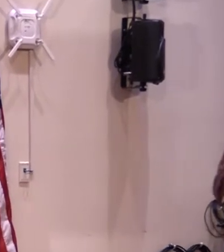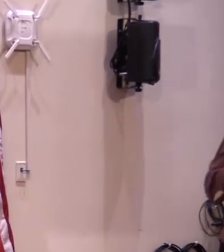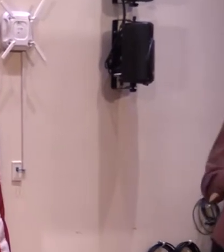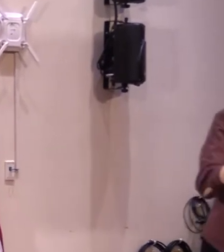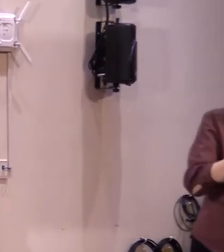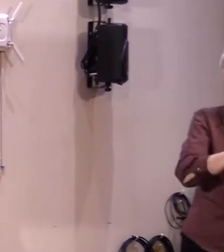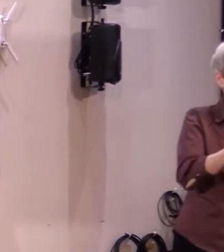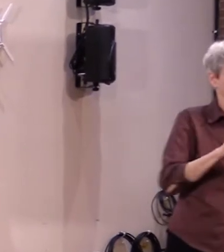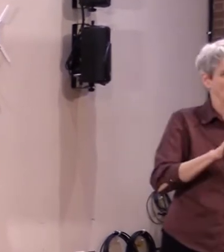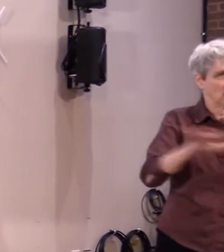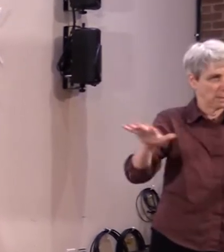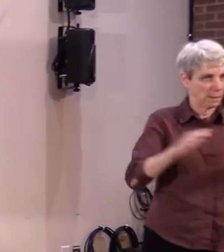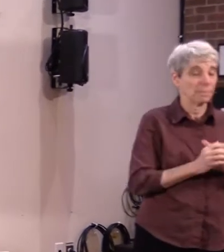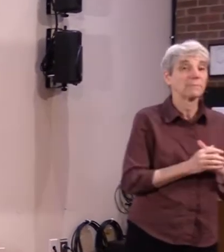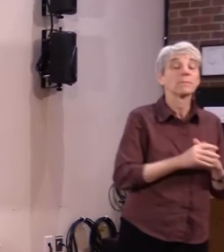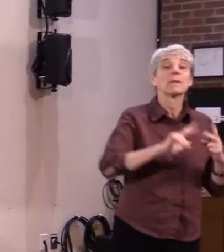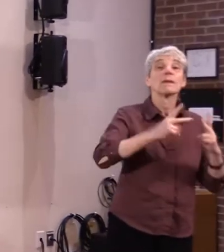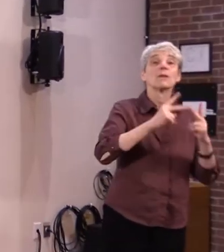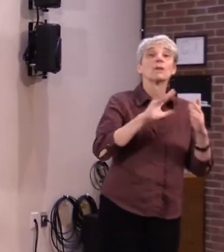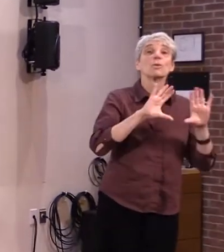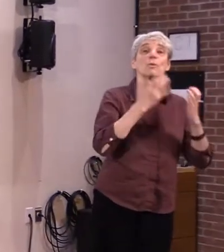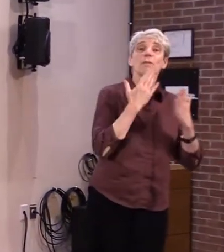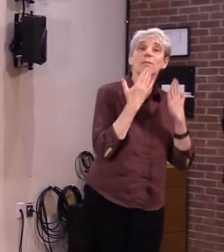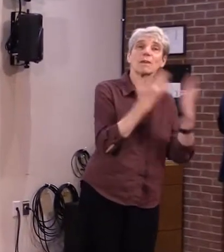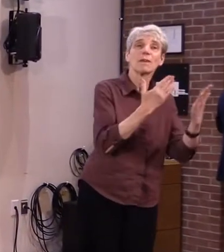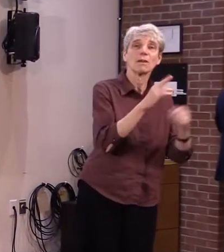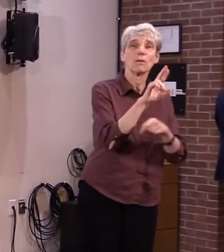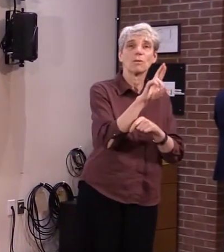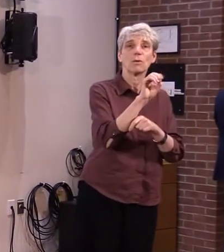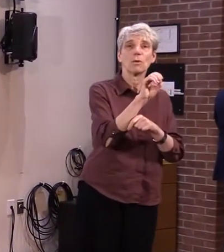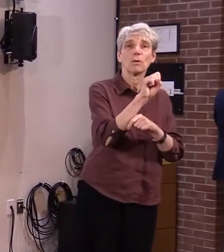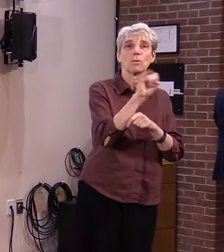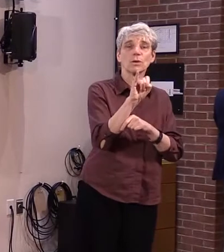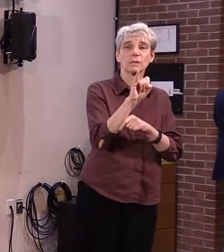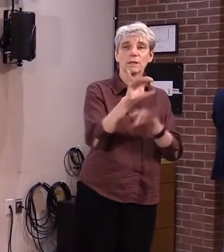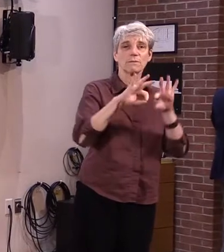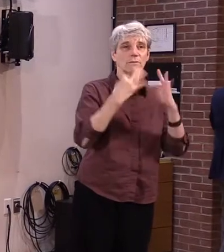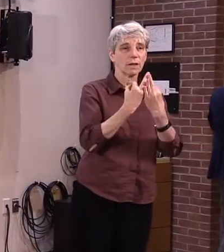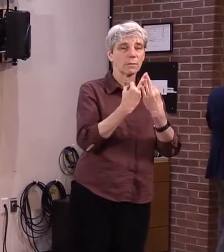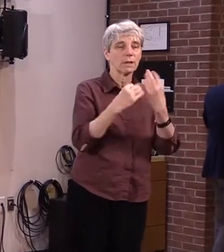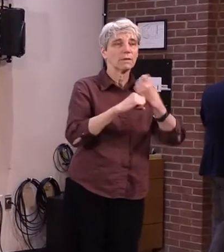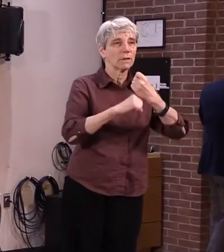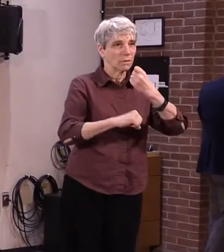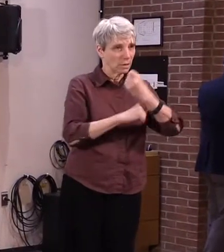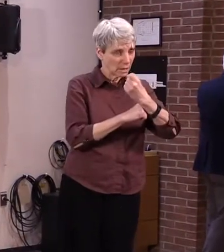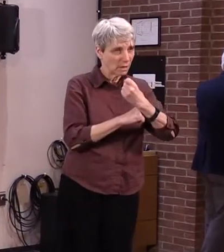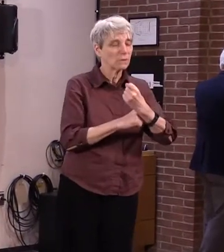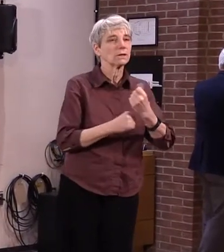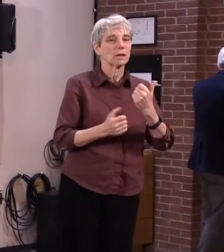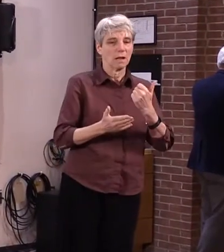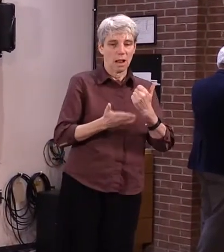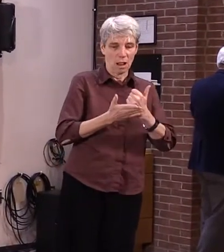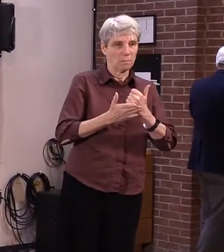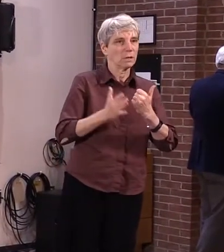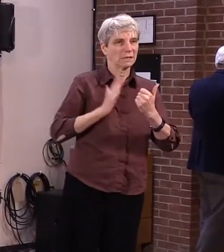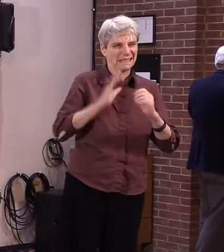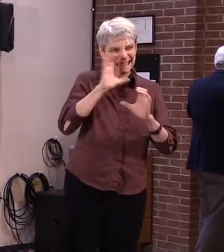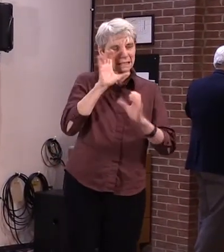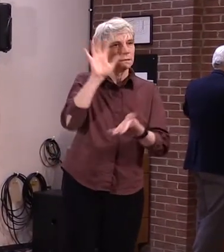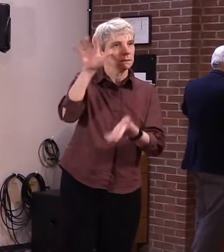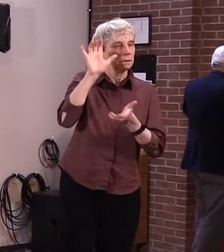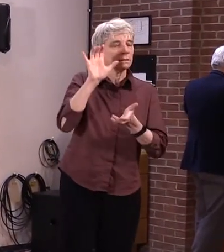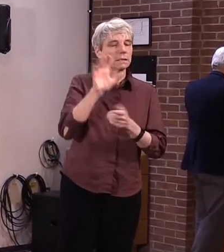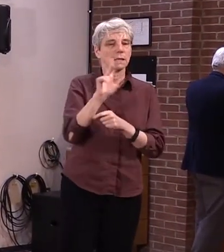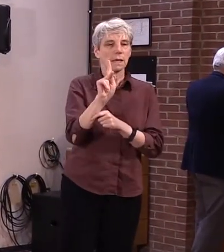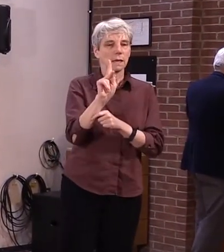the Rossi Family Foundation, which helped us secure KN95 masks when we were in desperate need early